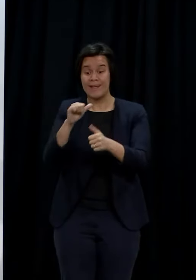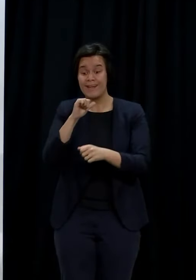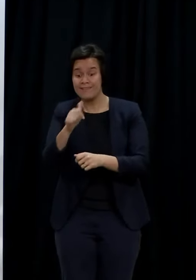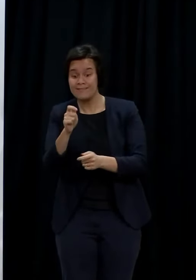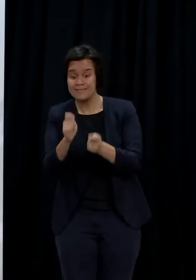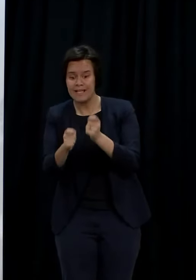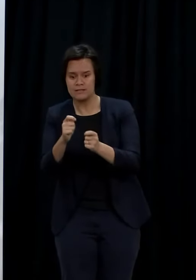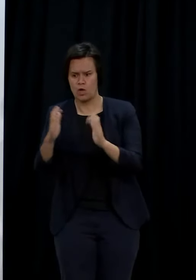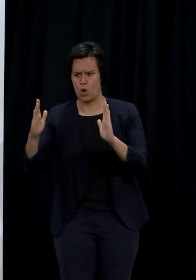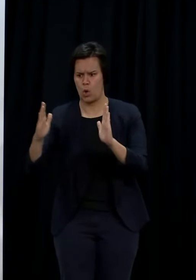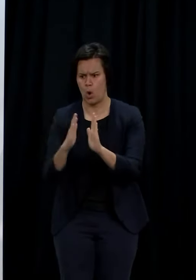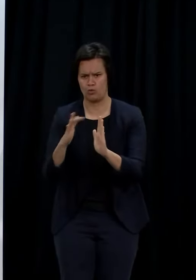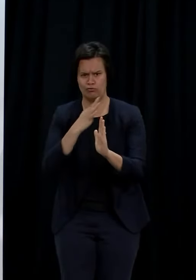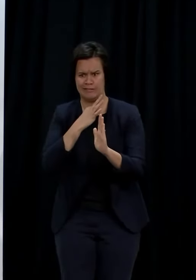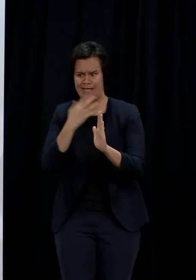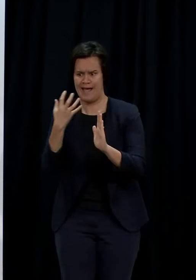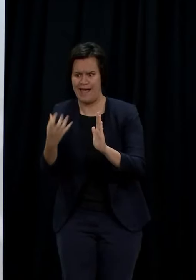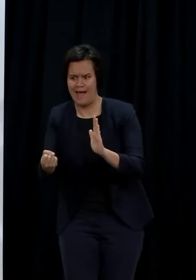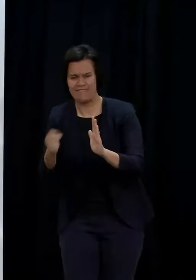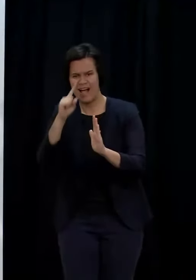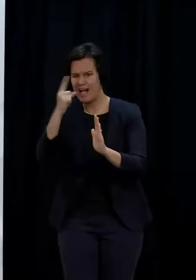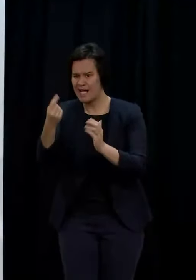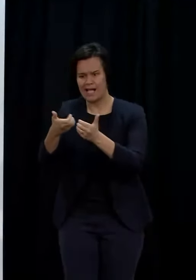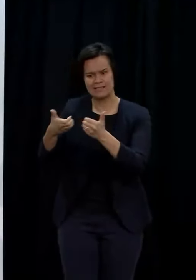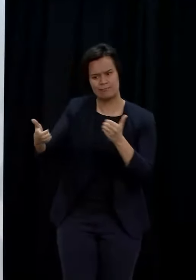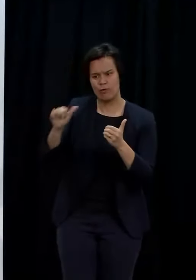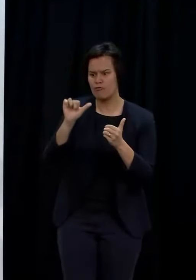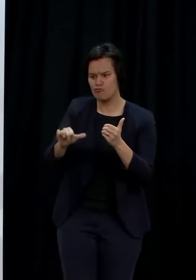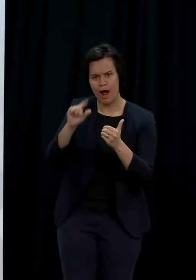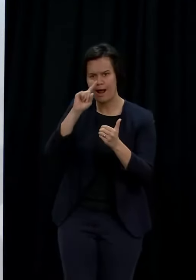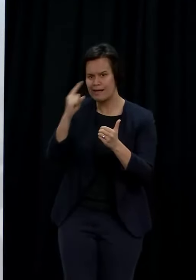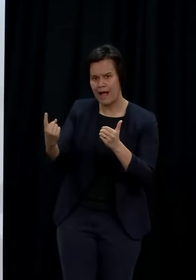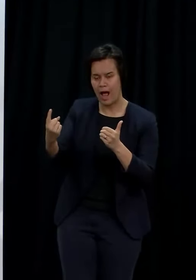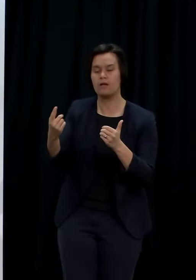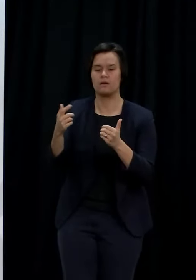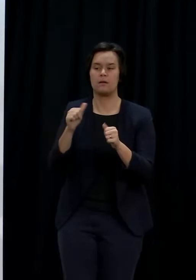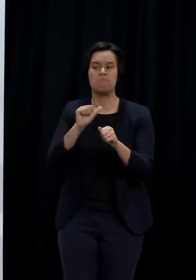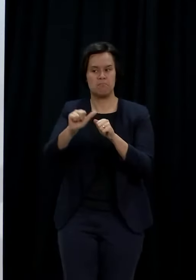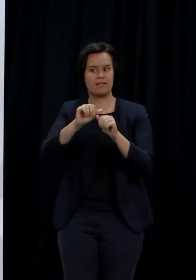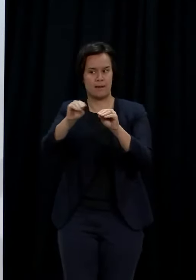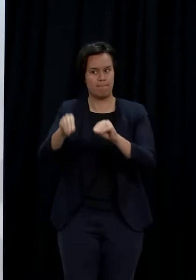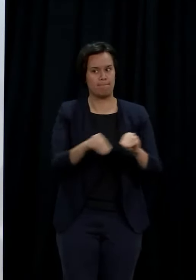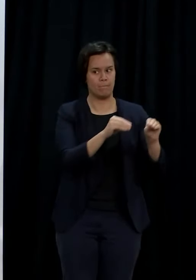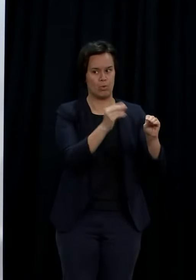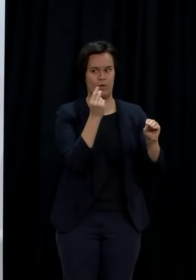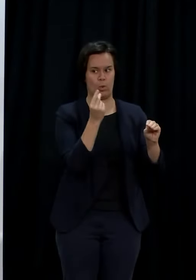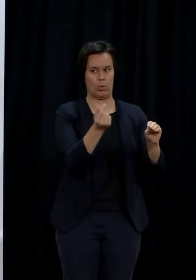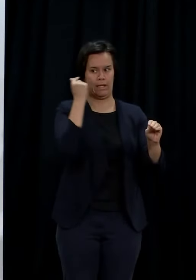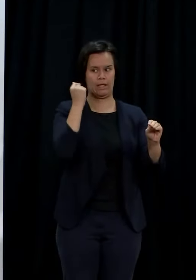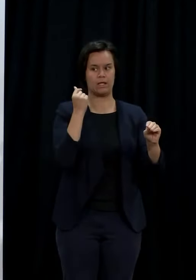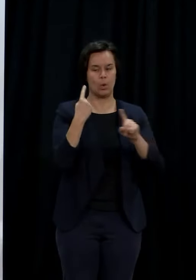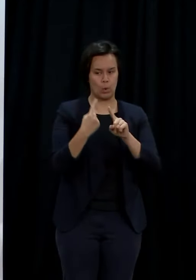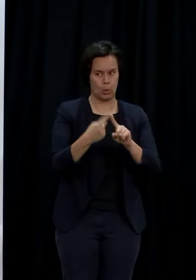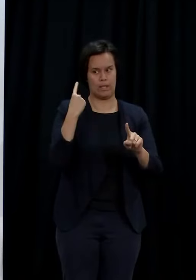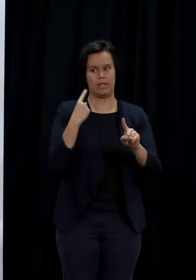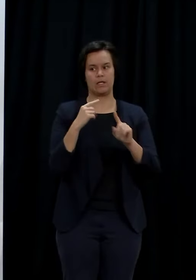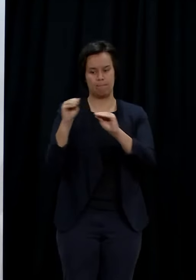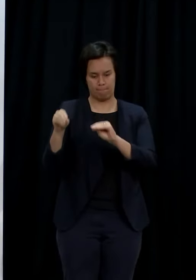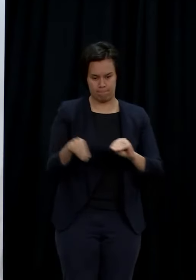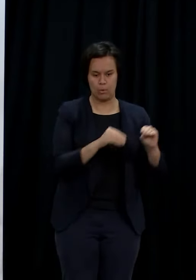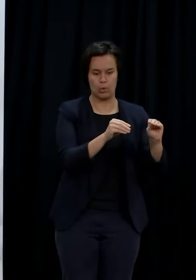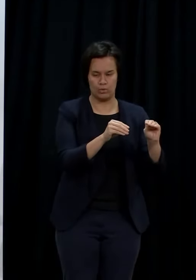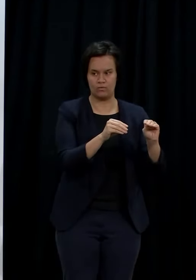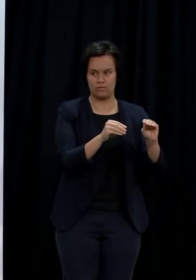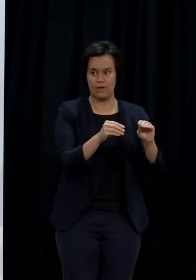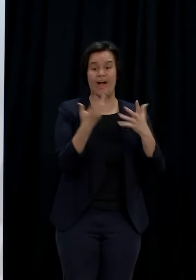provide good health care as well. And we are seeing people that are often quite unwell, so we can provide that health care, meet all those welfare needs